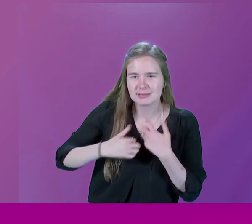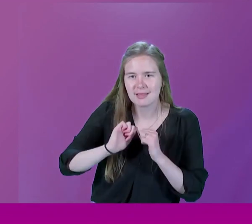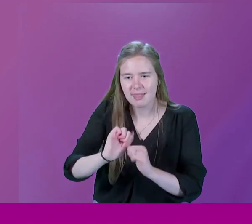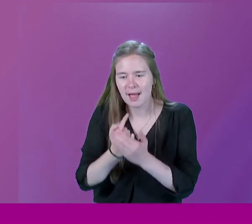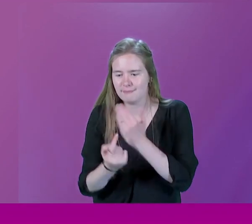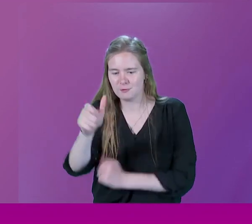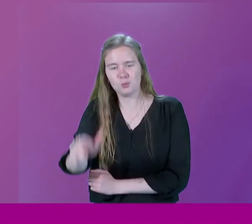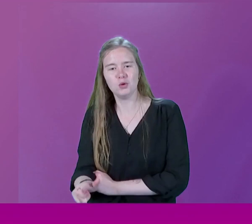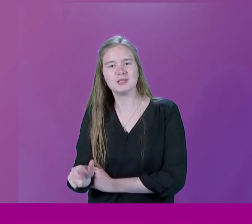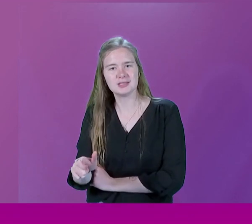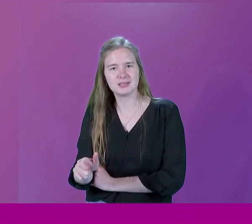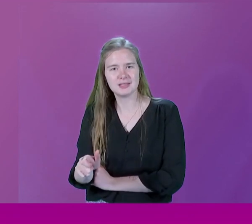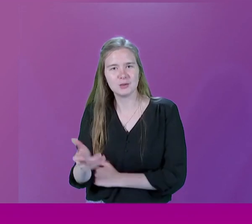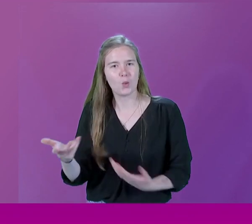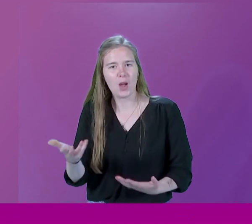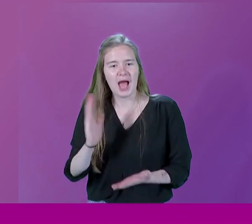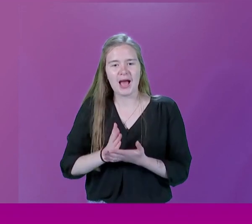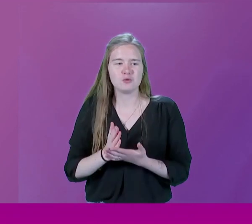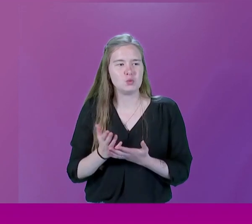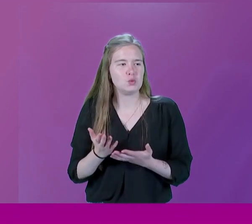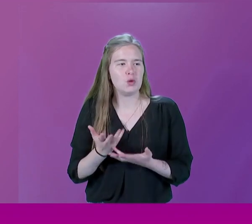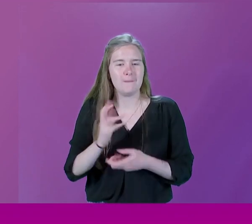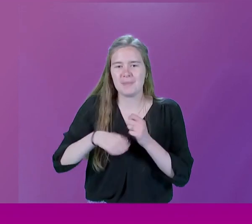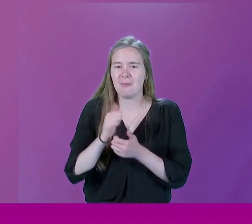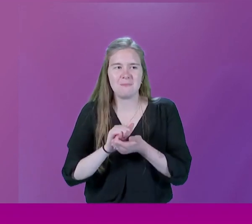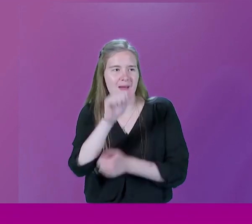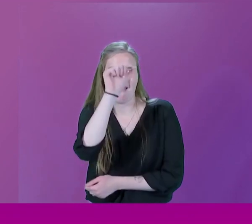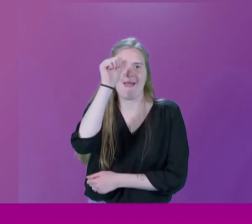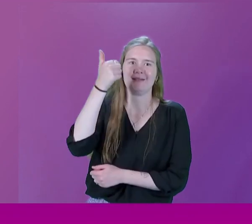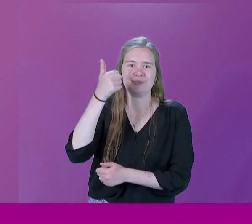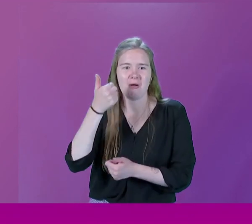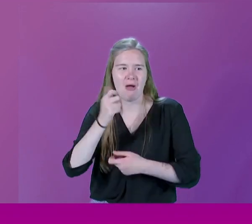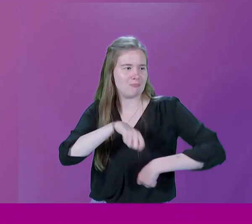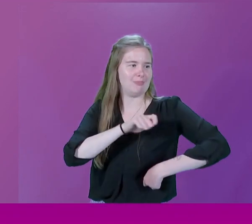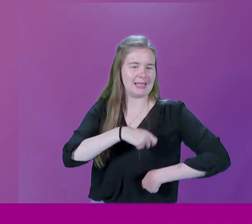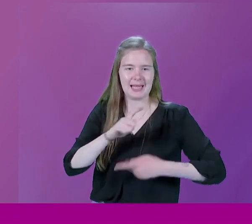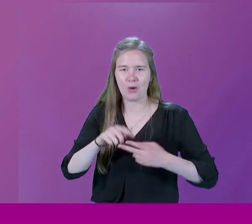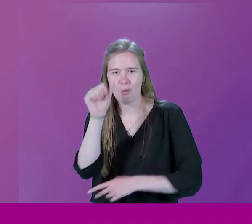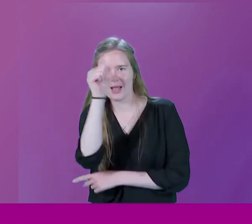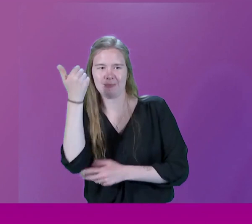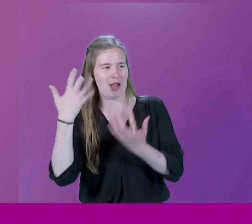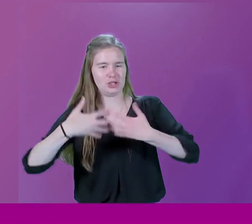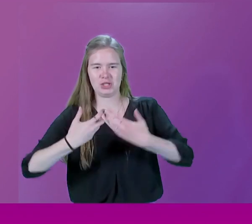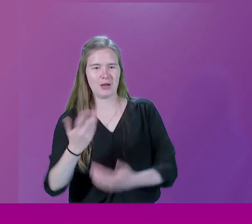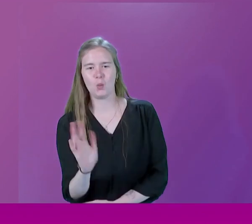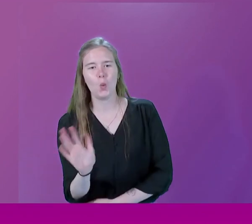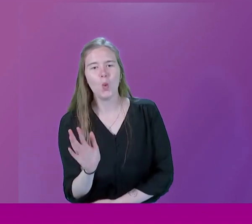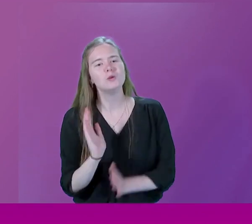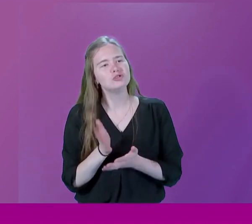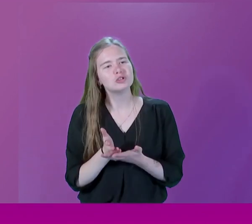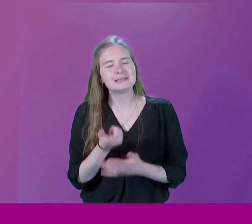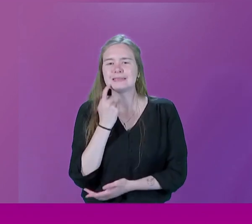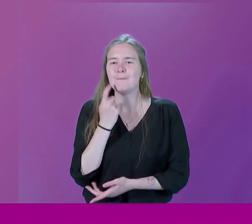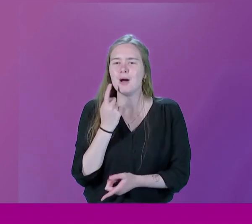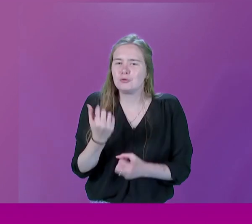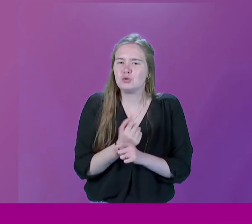that individual. So you don't suddenly have to become an expert in baking or an expert in engineering or something. It's just